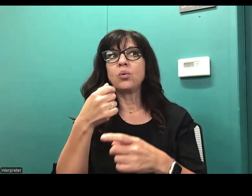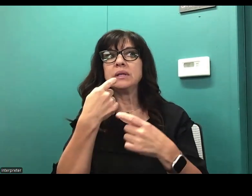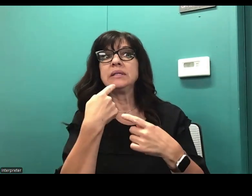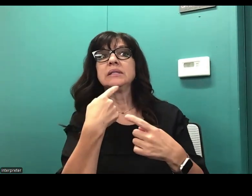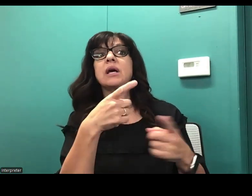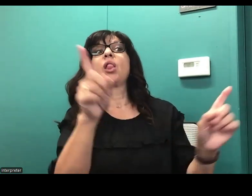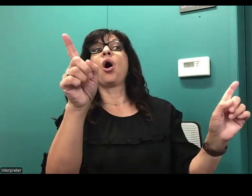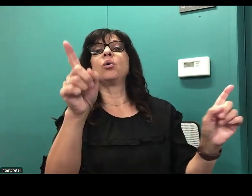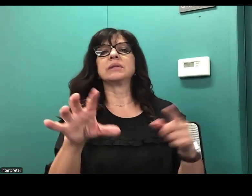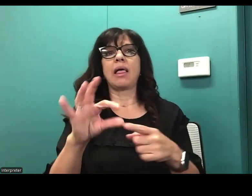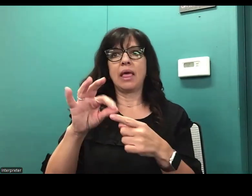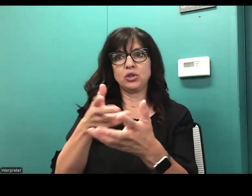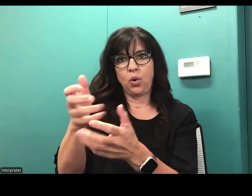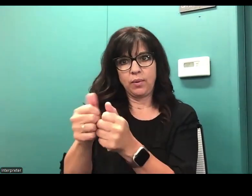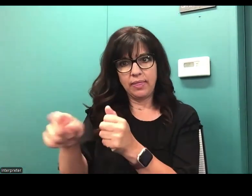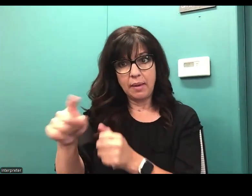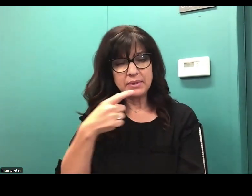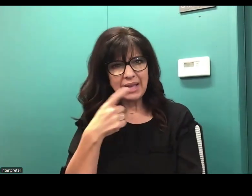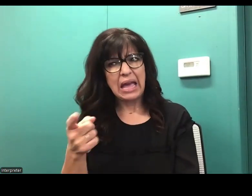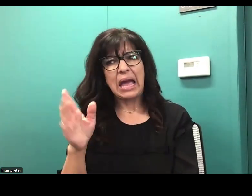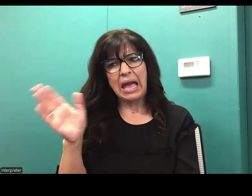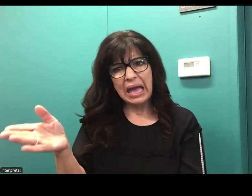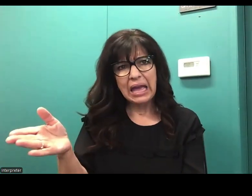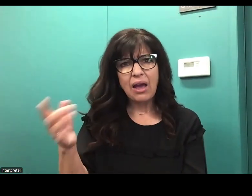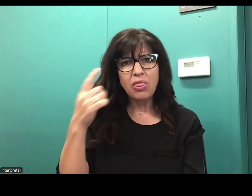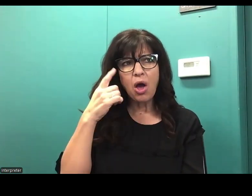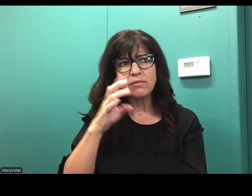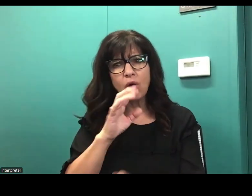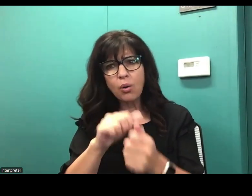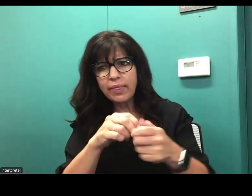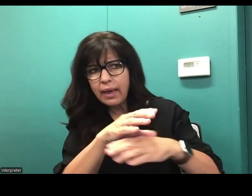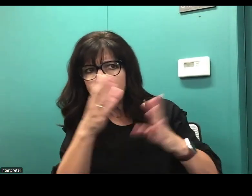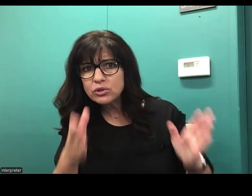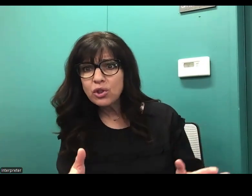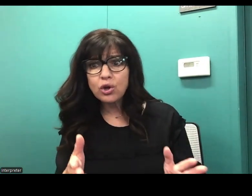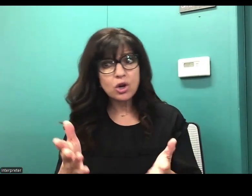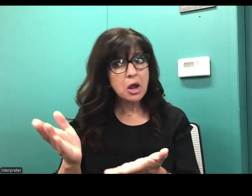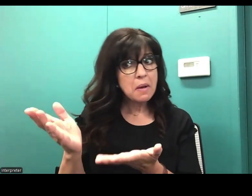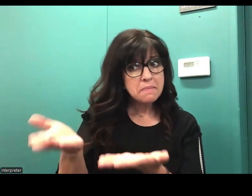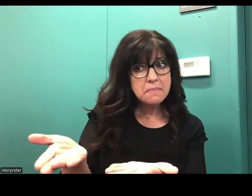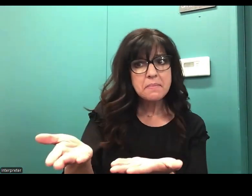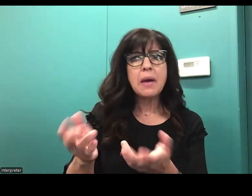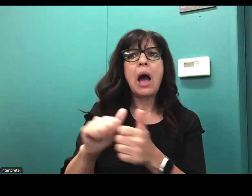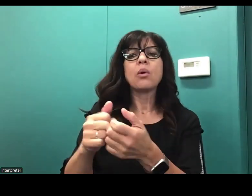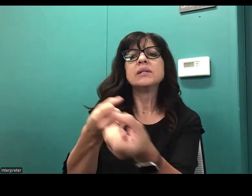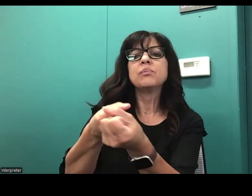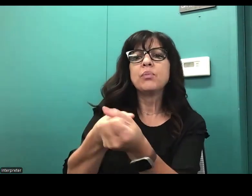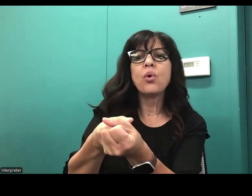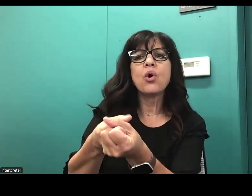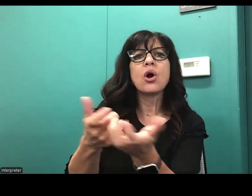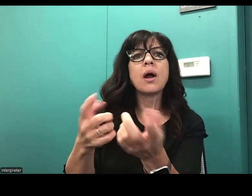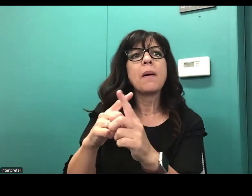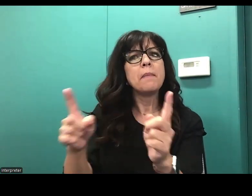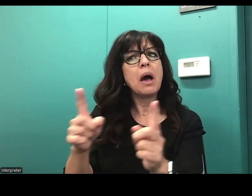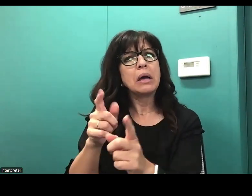with unless you're working with them and you say, hey, have you thought of talking to the counselor? Like, how can I support you? But keep